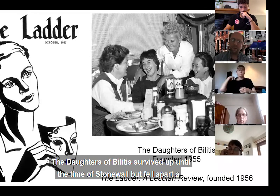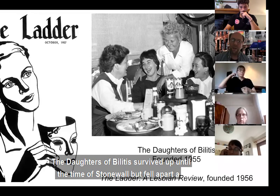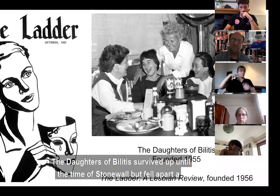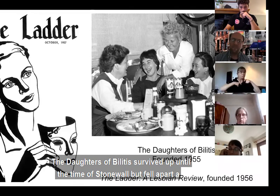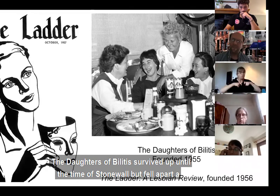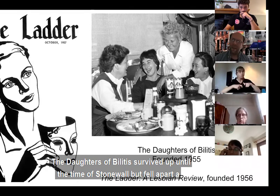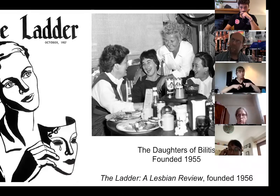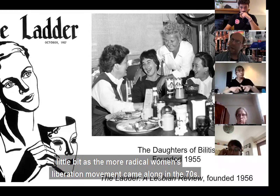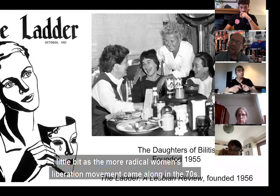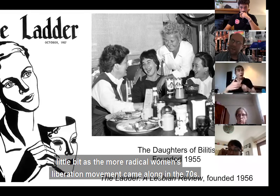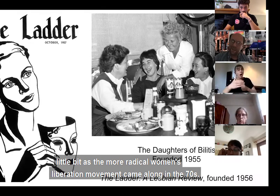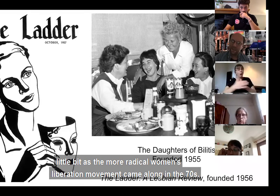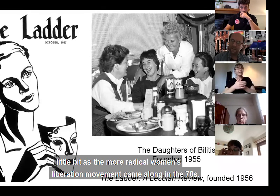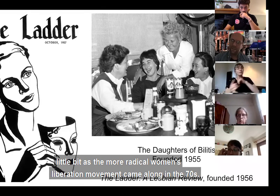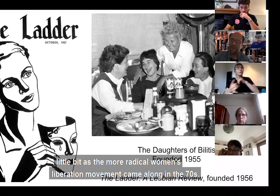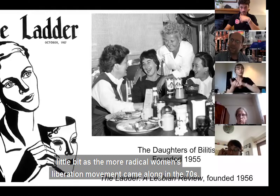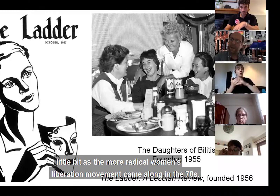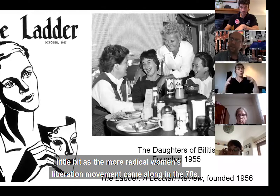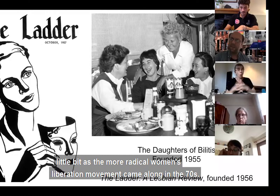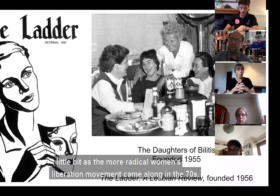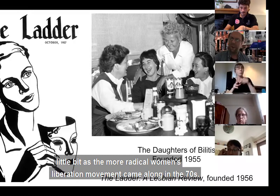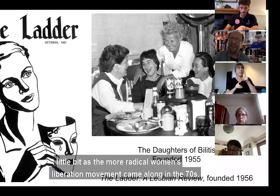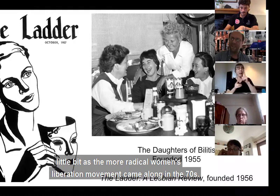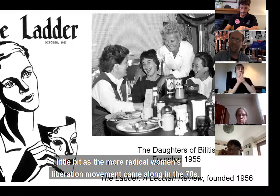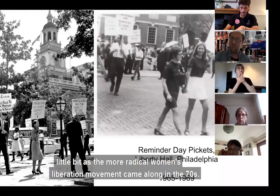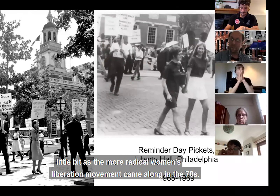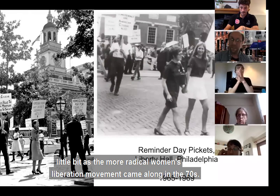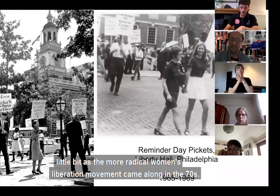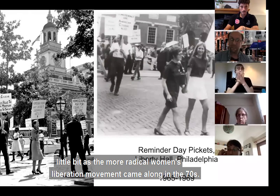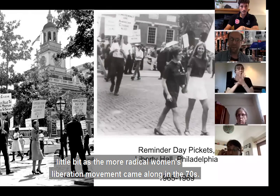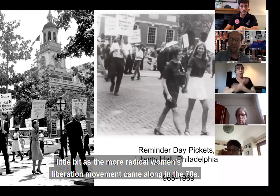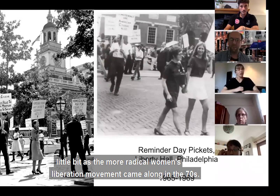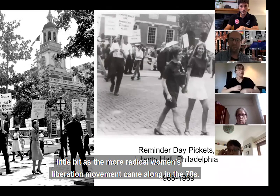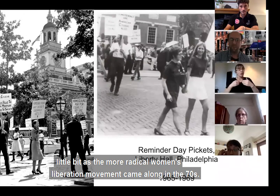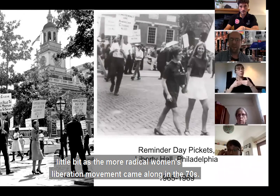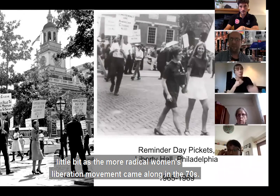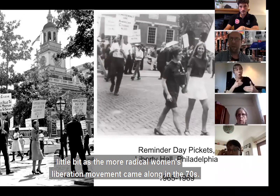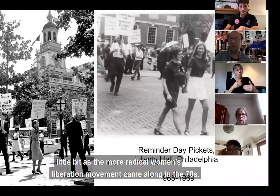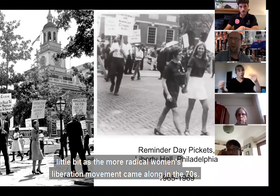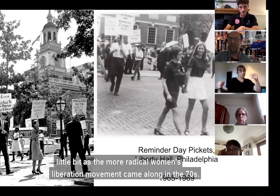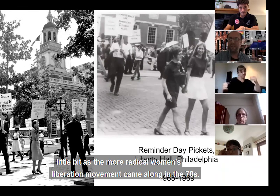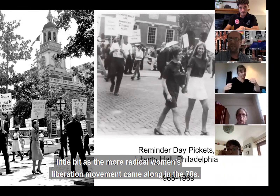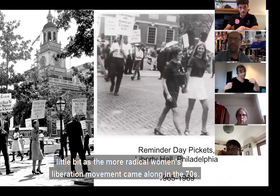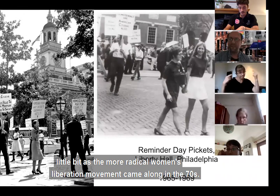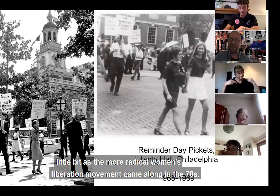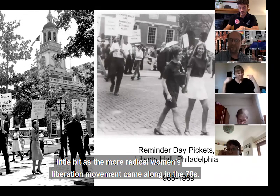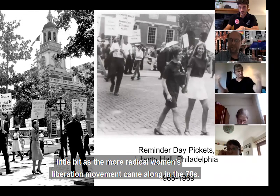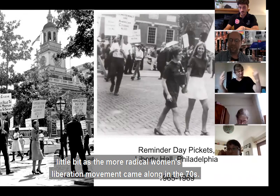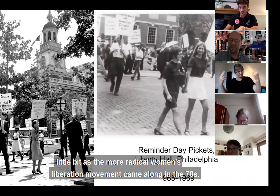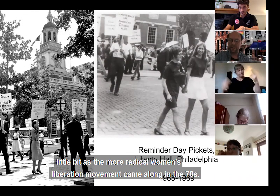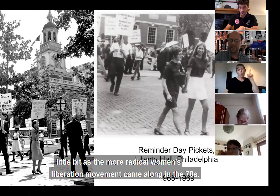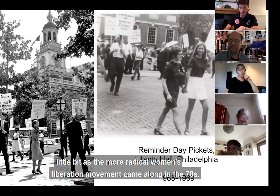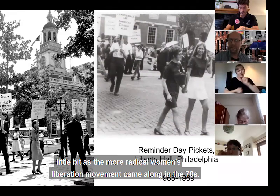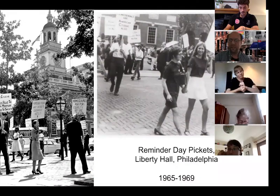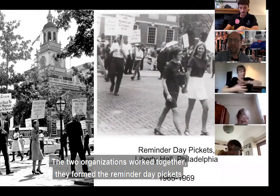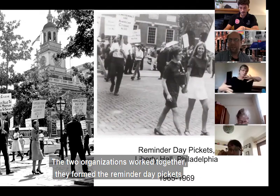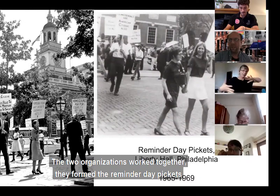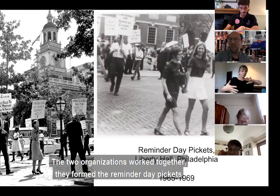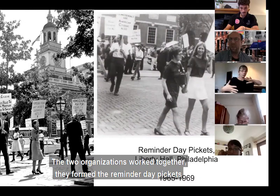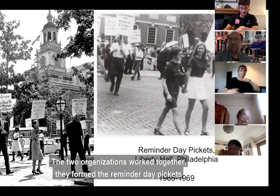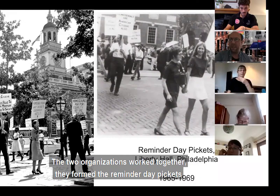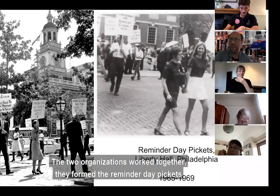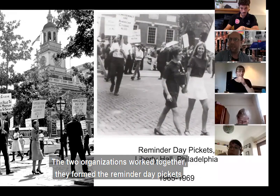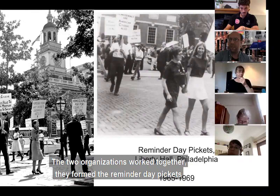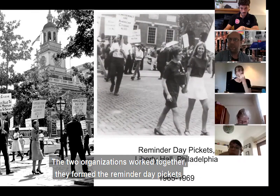Stonewall, but fell apart a little bit as the more radical women's liberation movement came along in the 70s. The